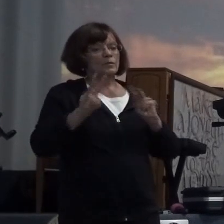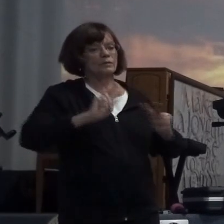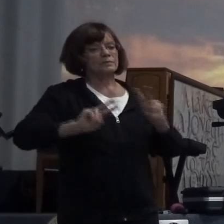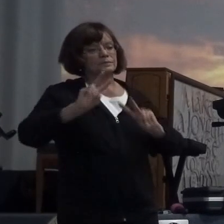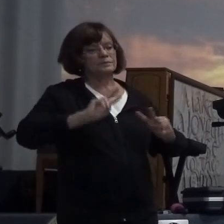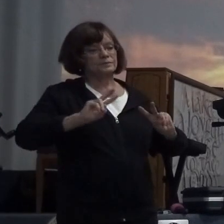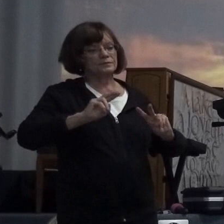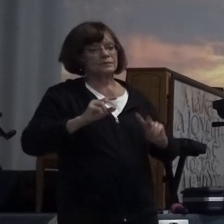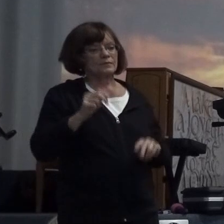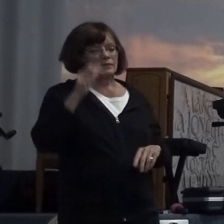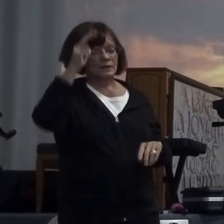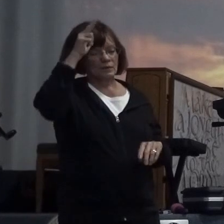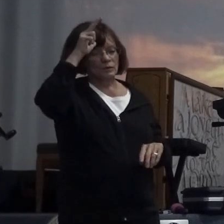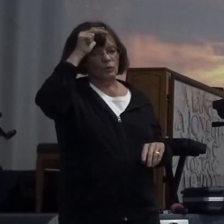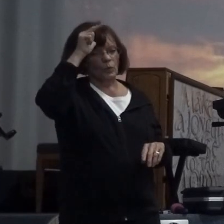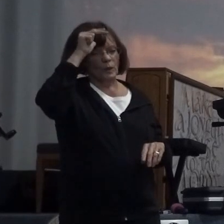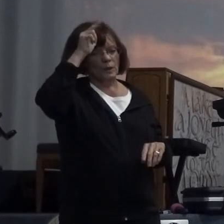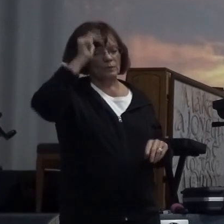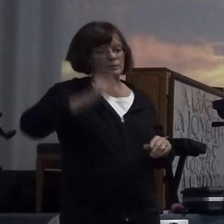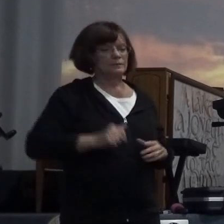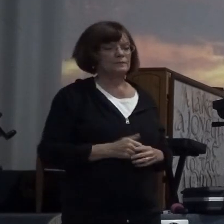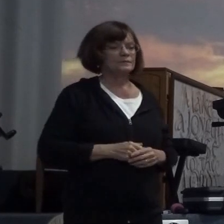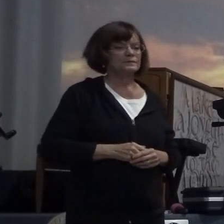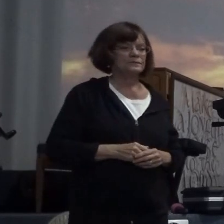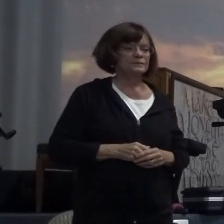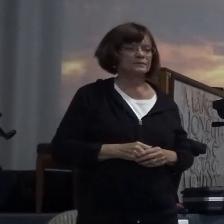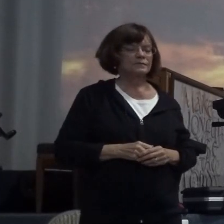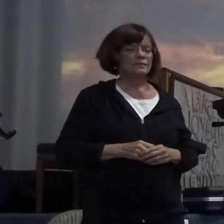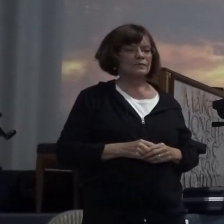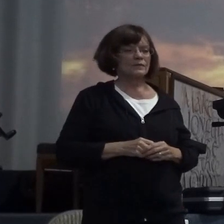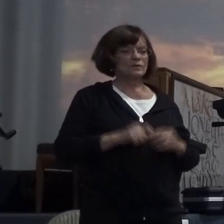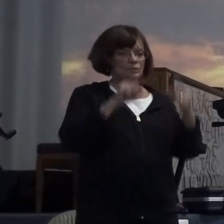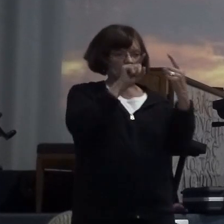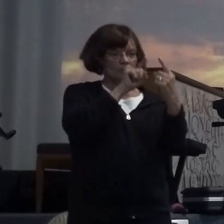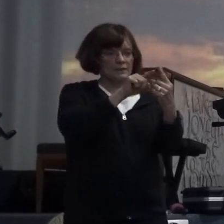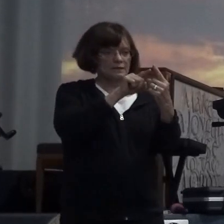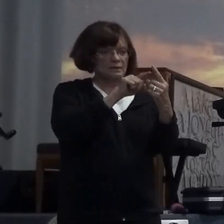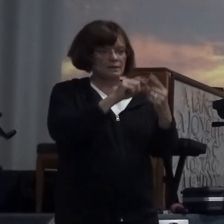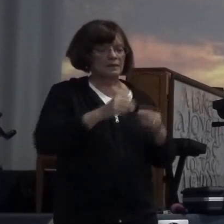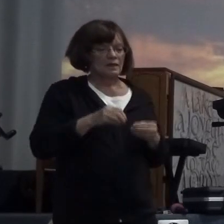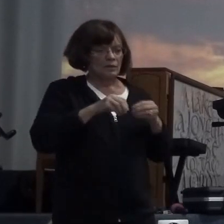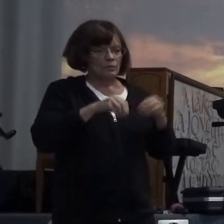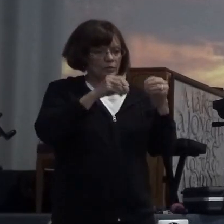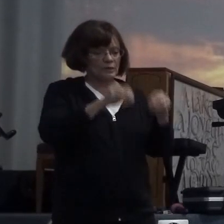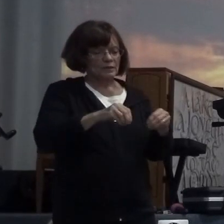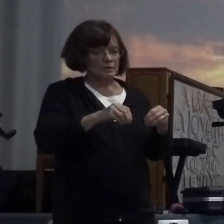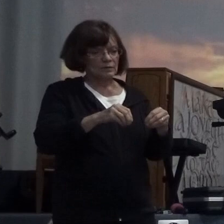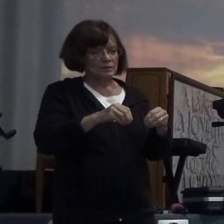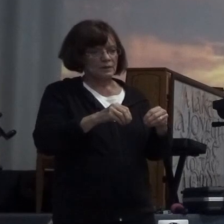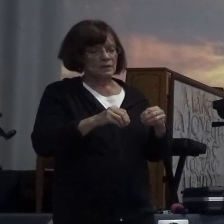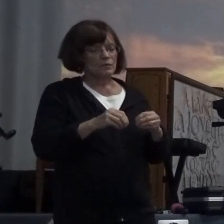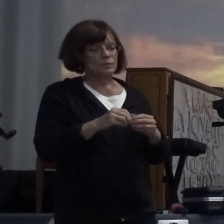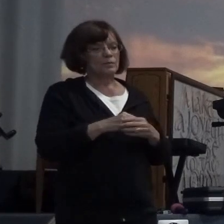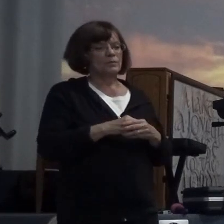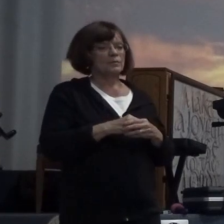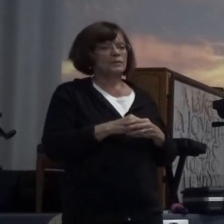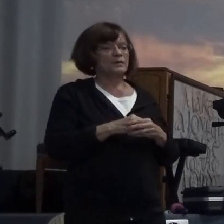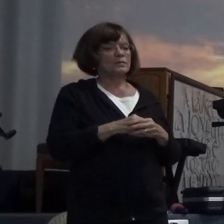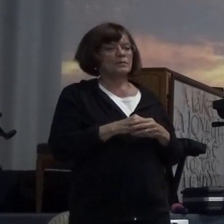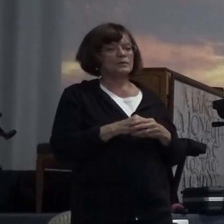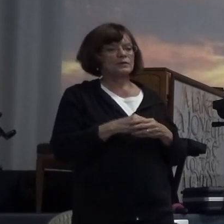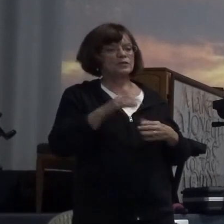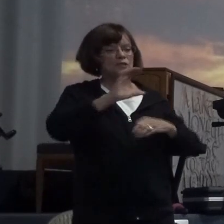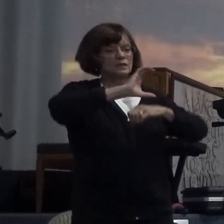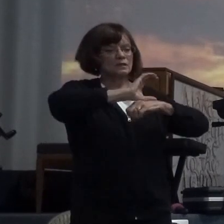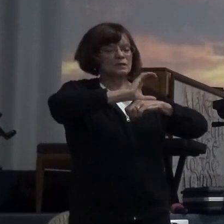So it was wicked what they did to the Christians there, to the point that they were putting Christians on posts and lighting them on fire